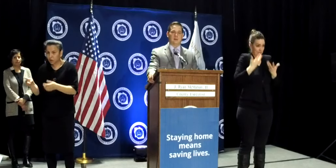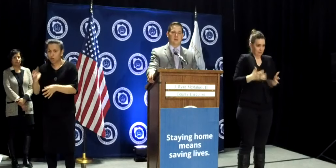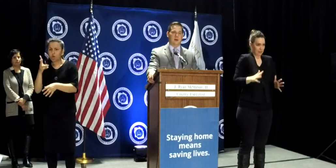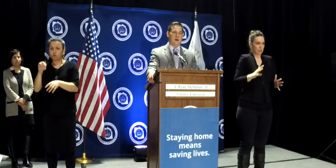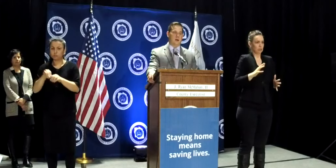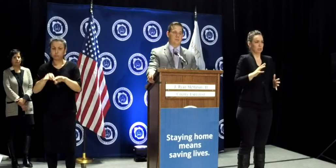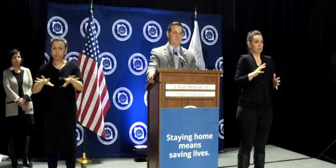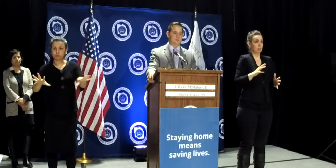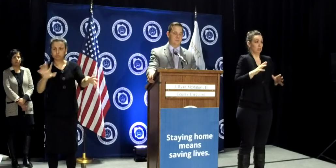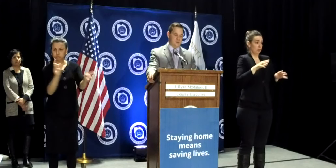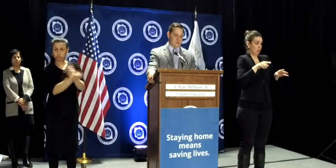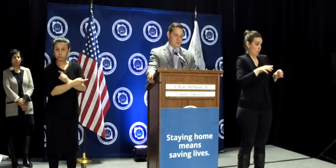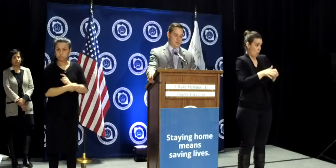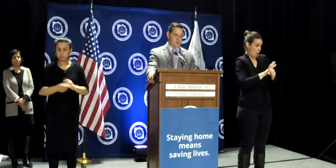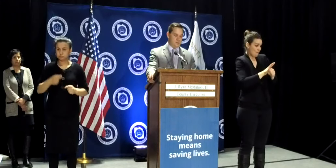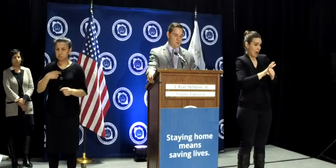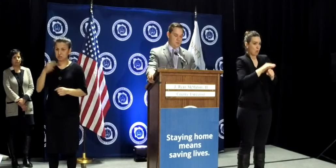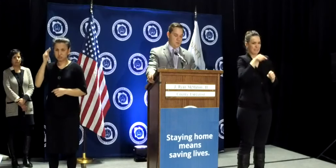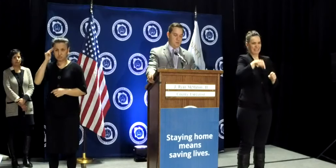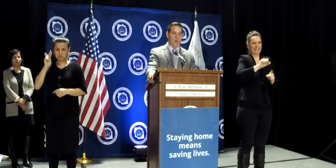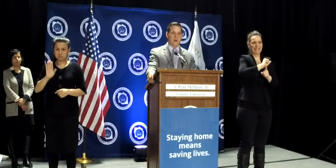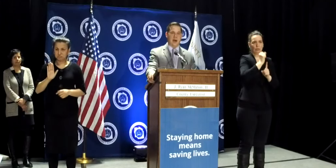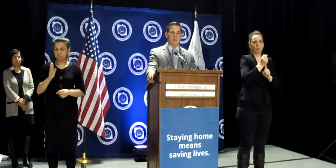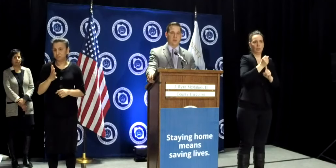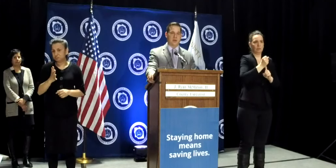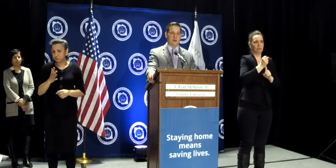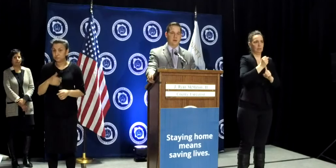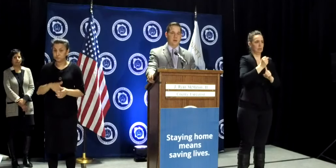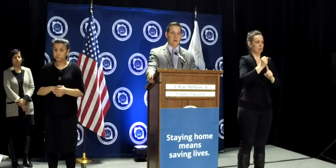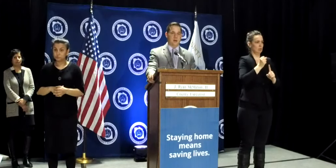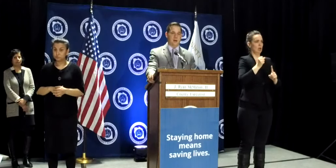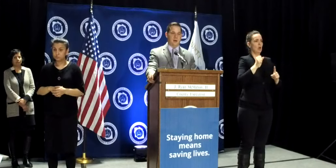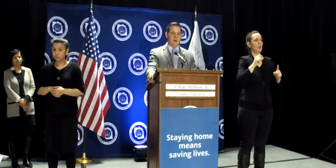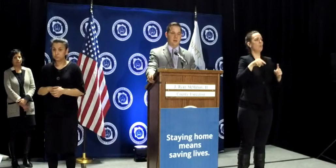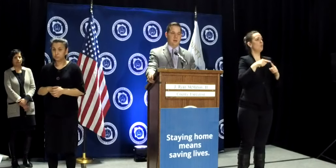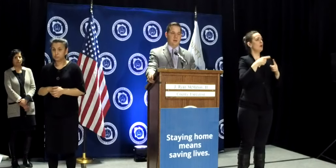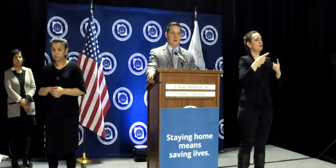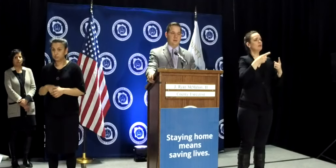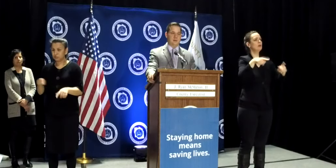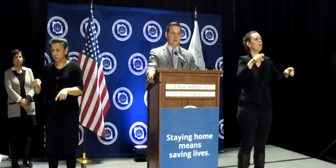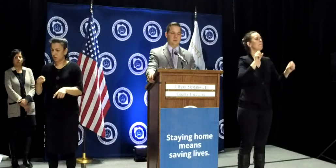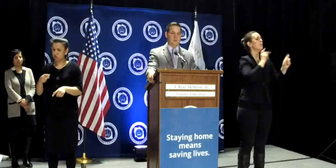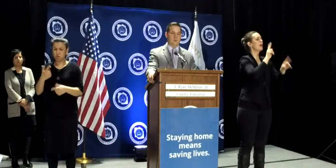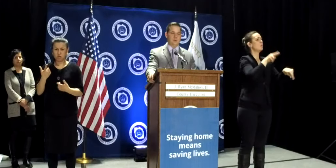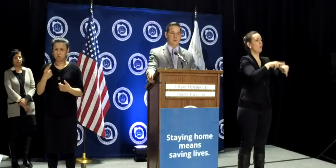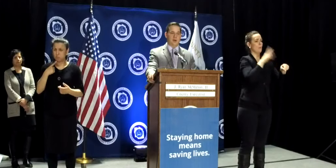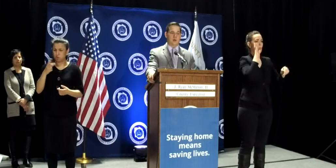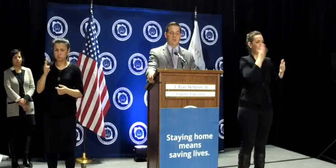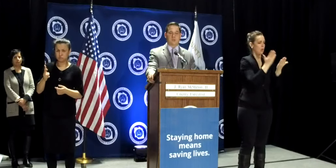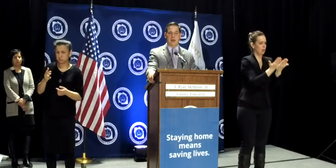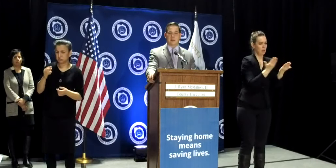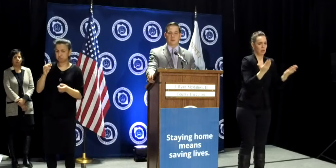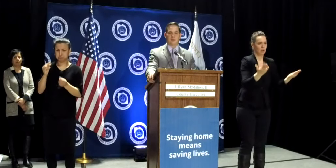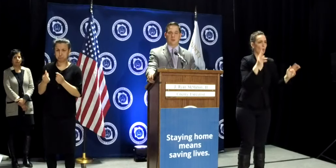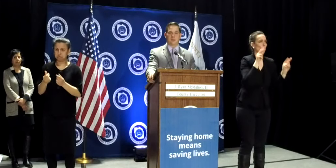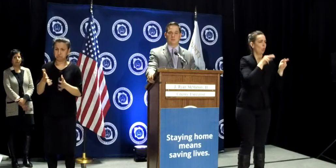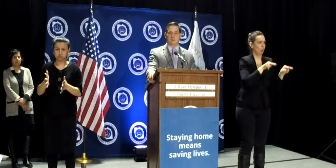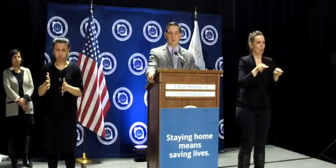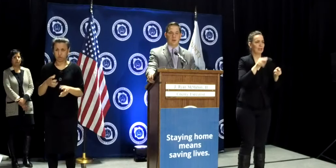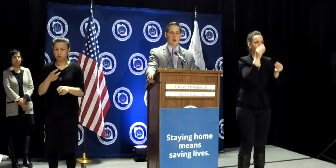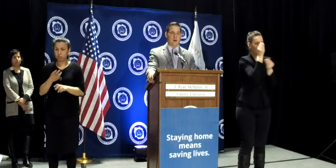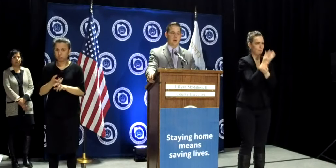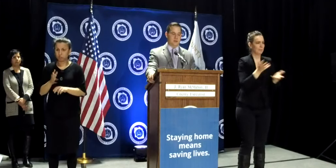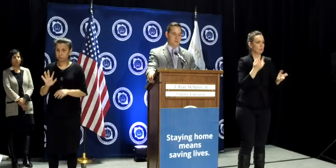at it. These things are quite complicated, and I wish we had that